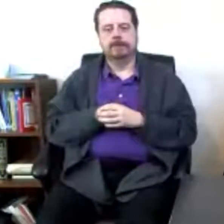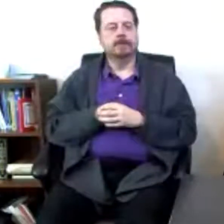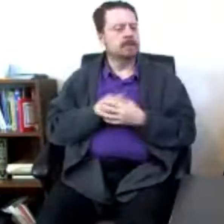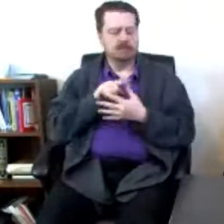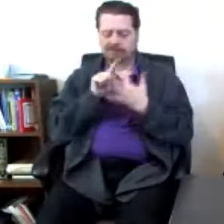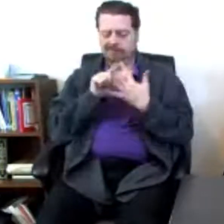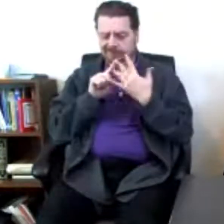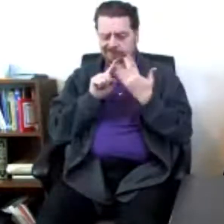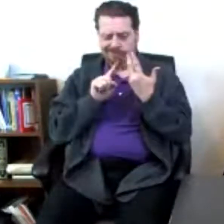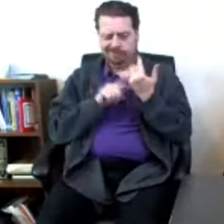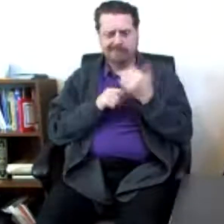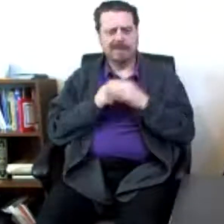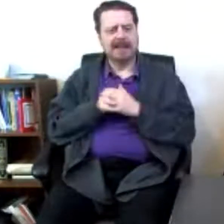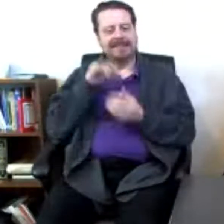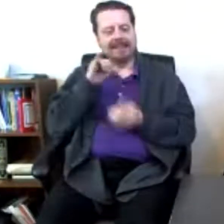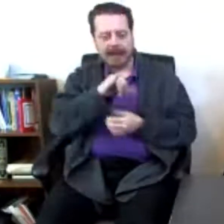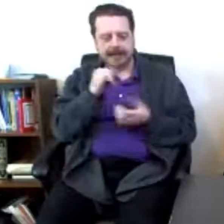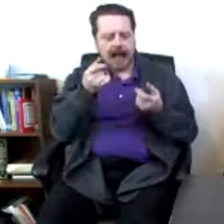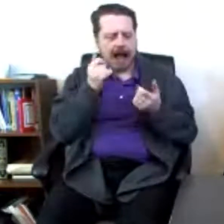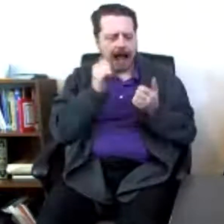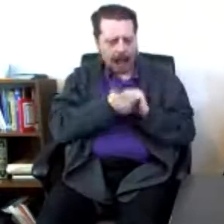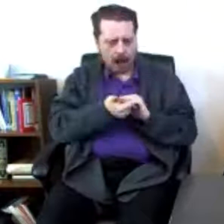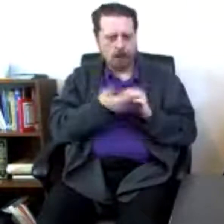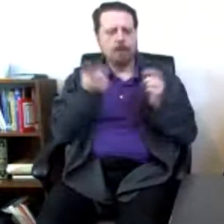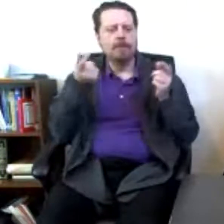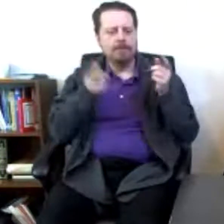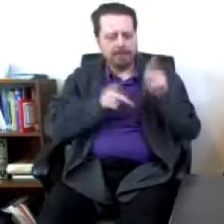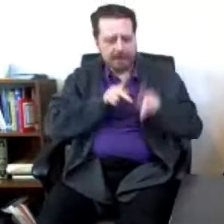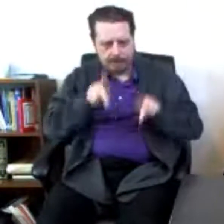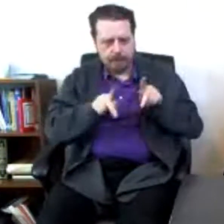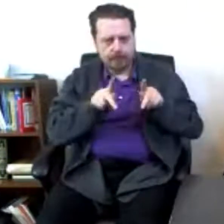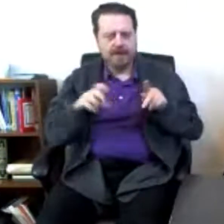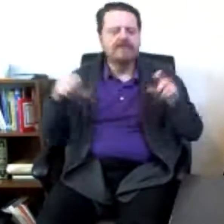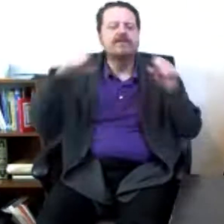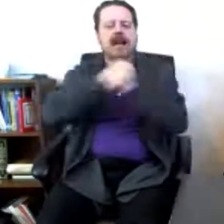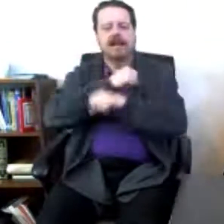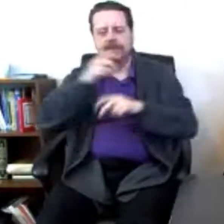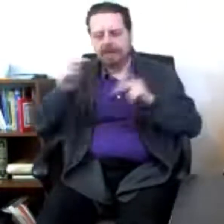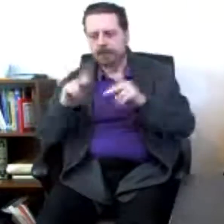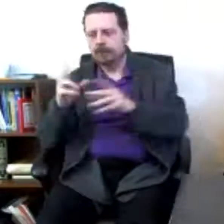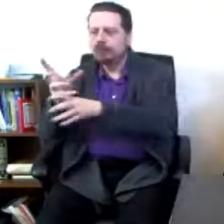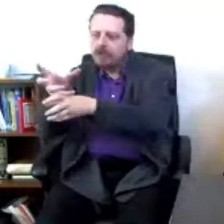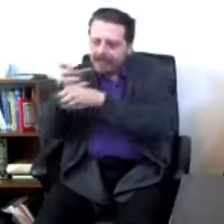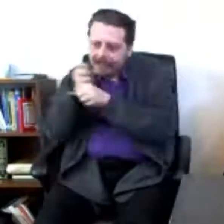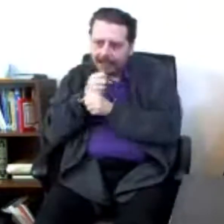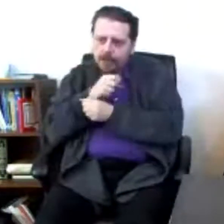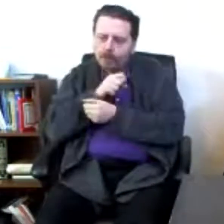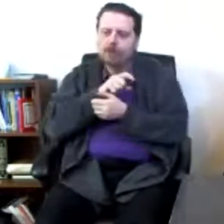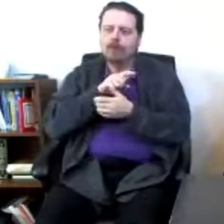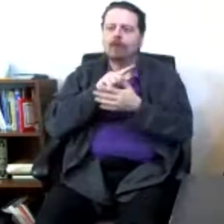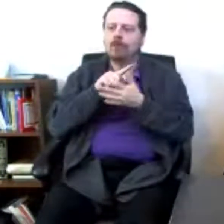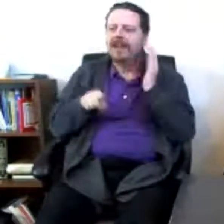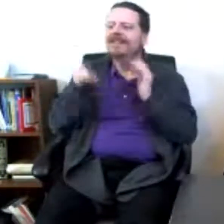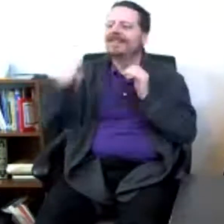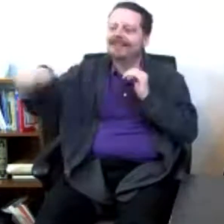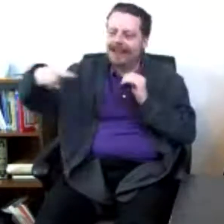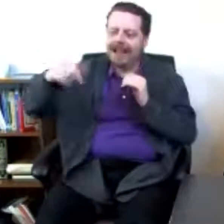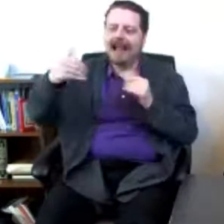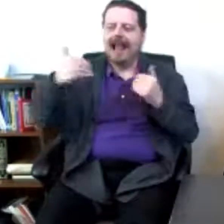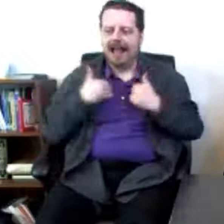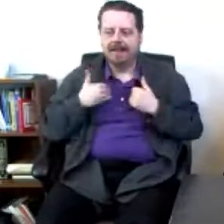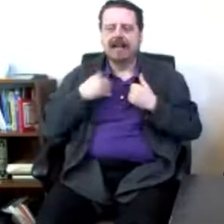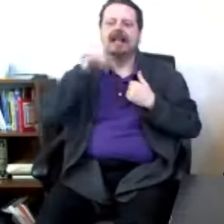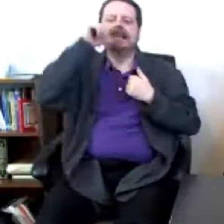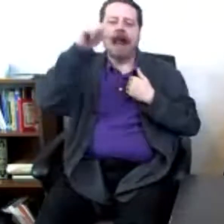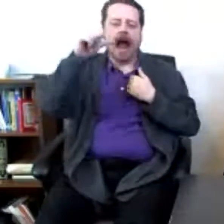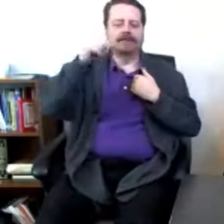This is how people fight people to get what is in others' hand